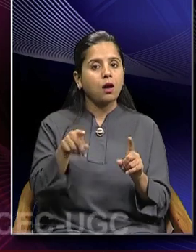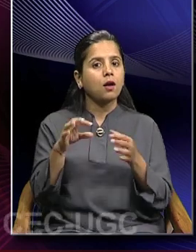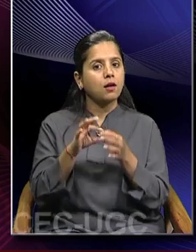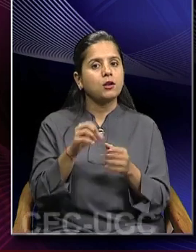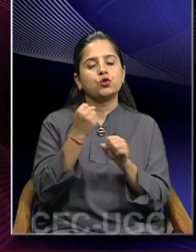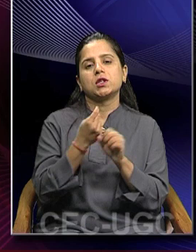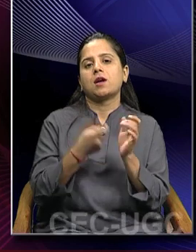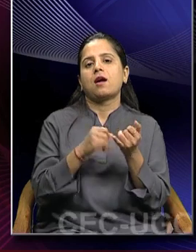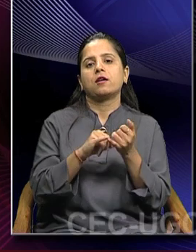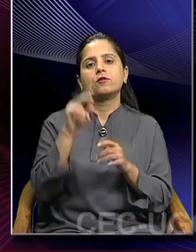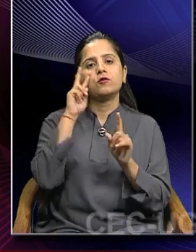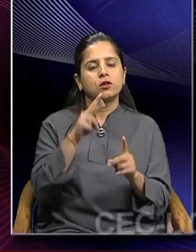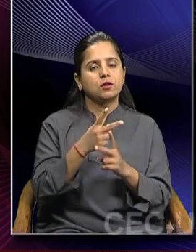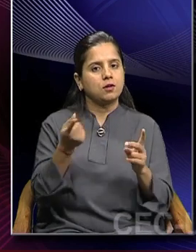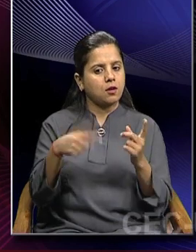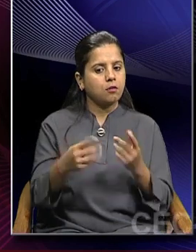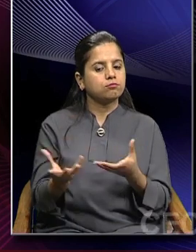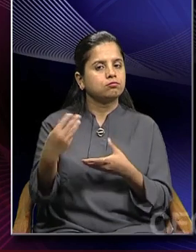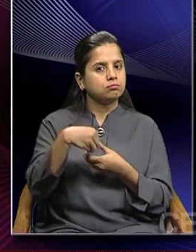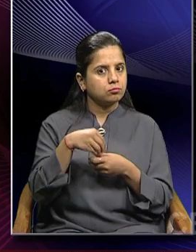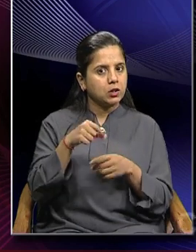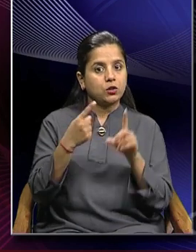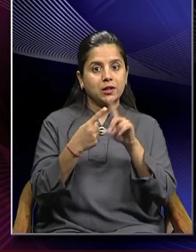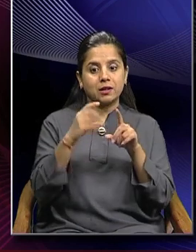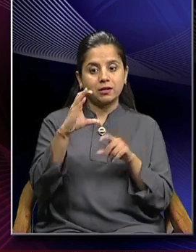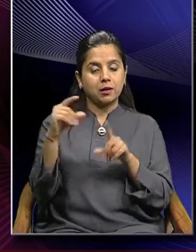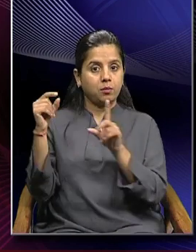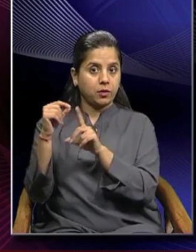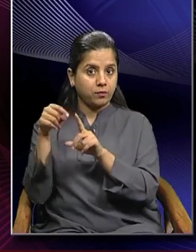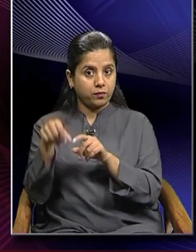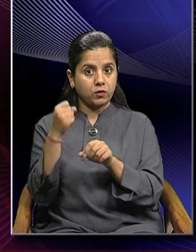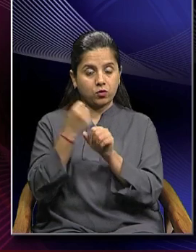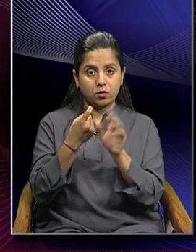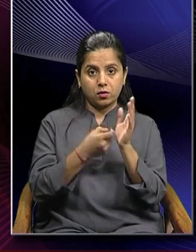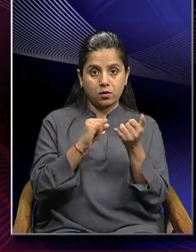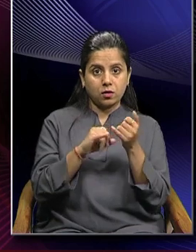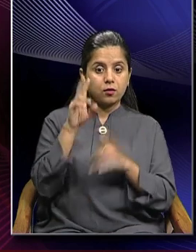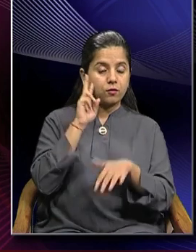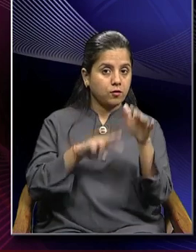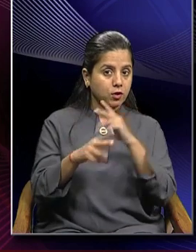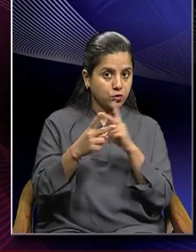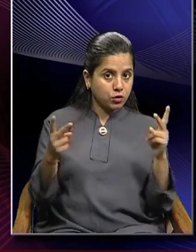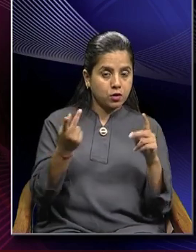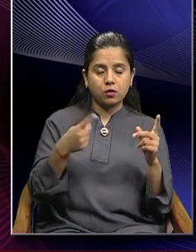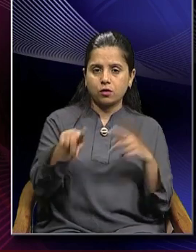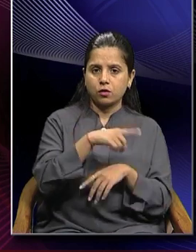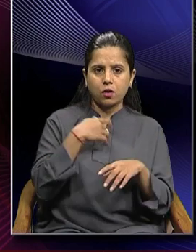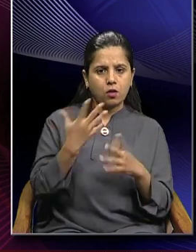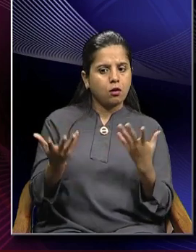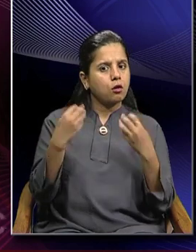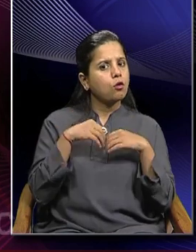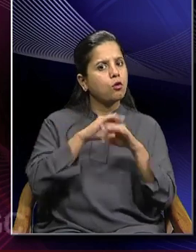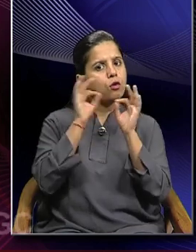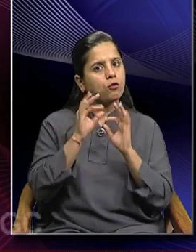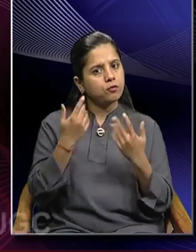GRS vision. Again, now we have to integrate this TCP with the GRS vision, and I told you that we have already integrated,